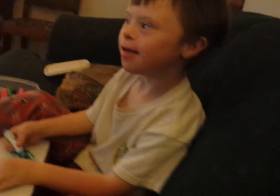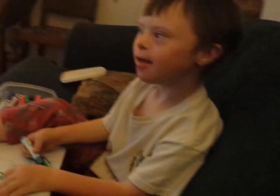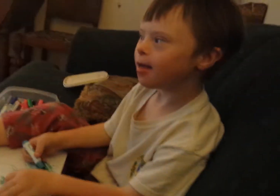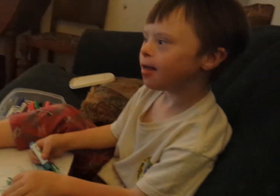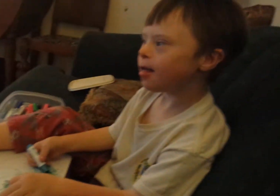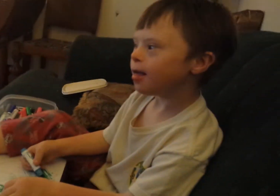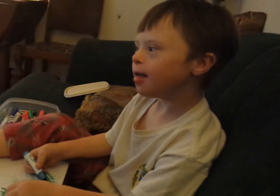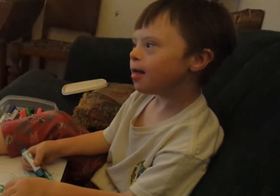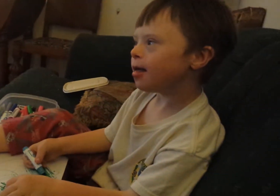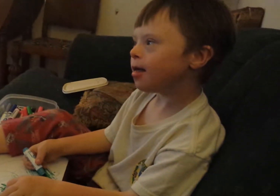What color is that Eric?